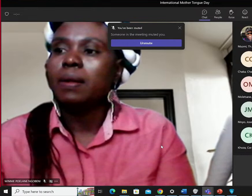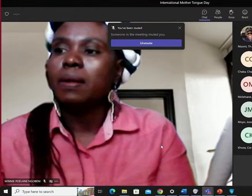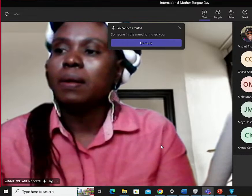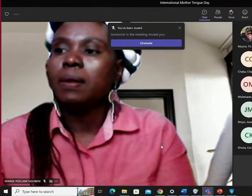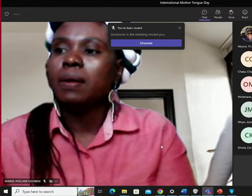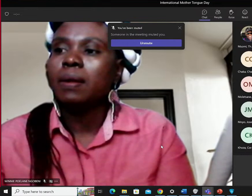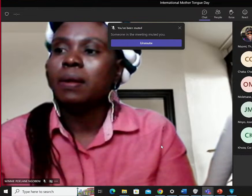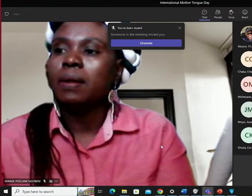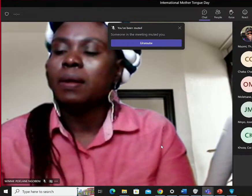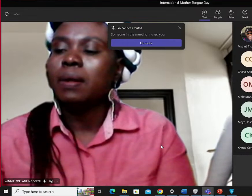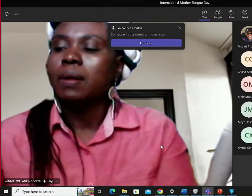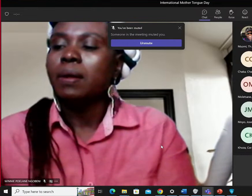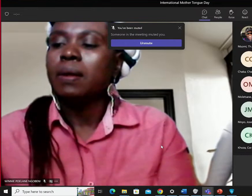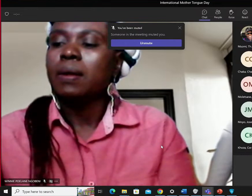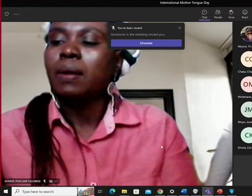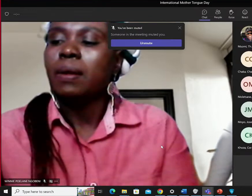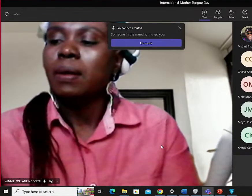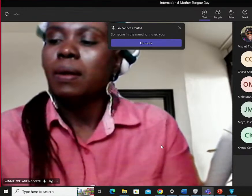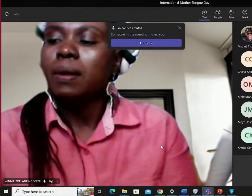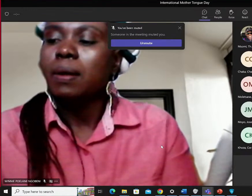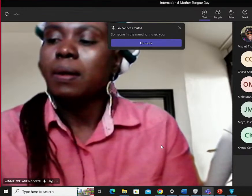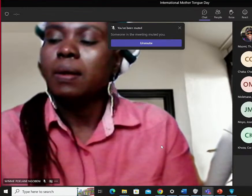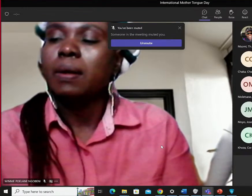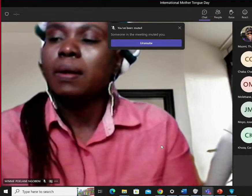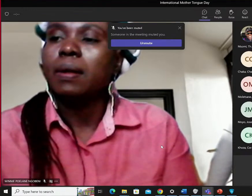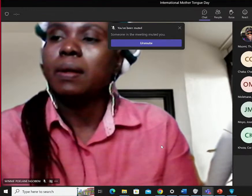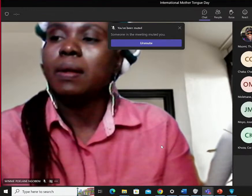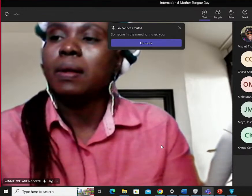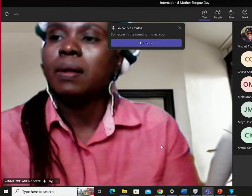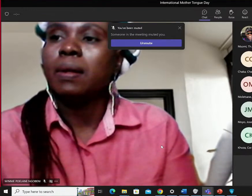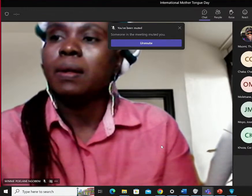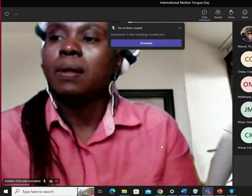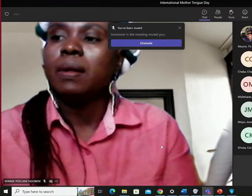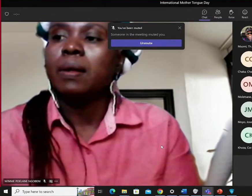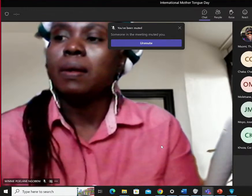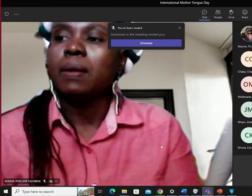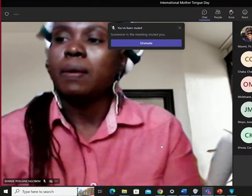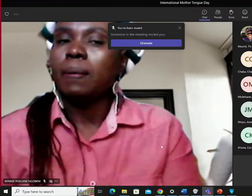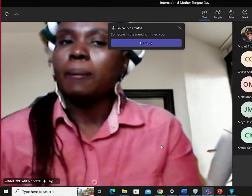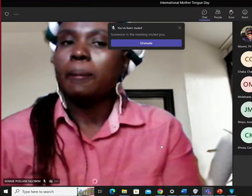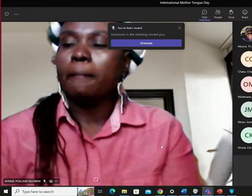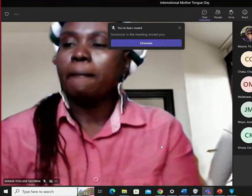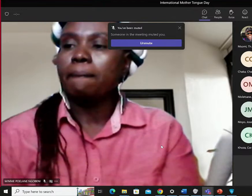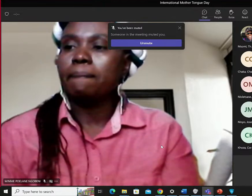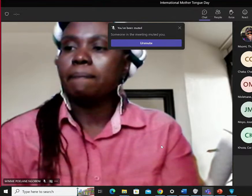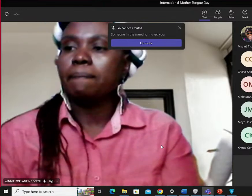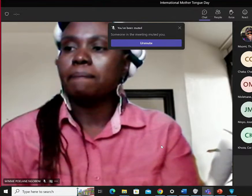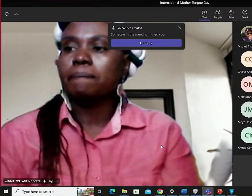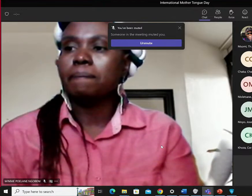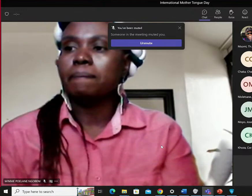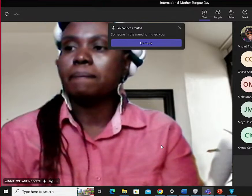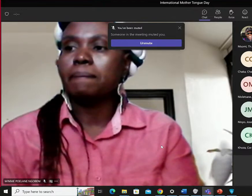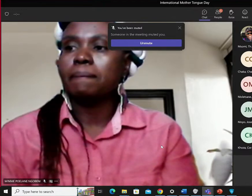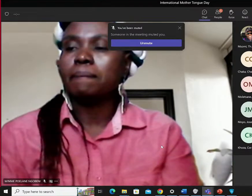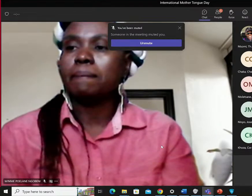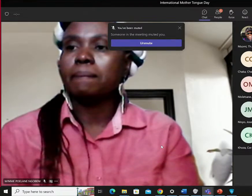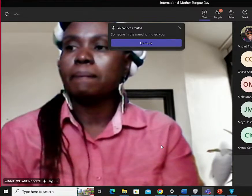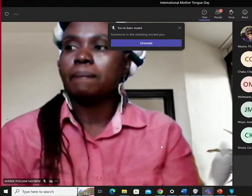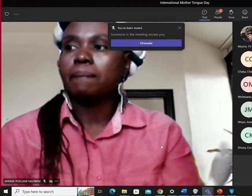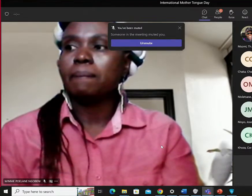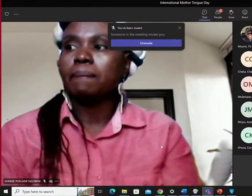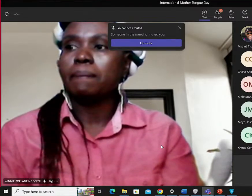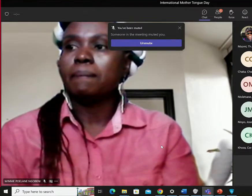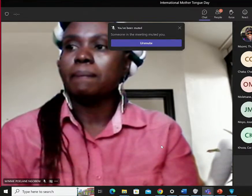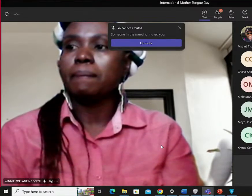very different, because of the Xhosa clan, the Zulu clan, the Afrikaans, the